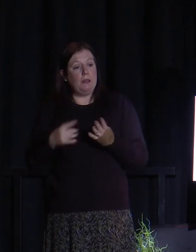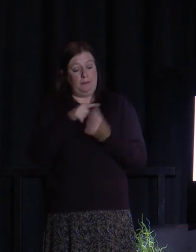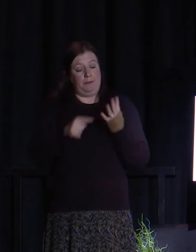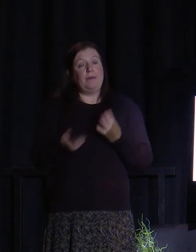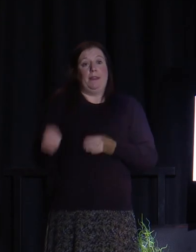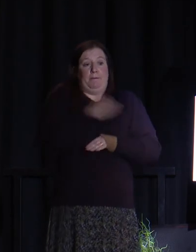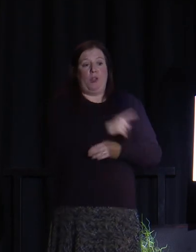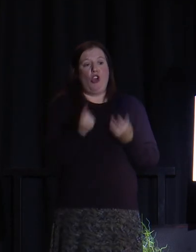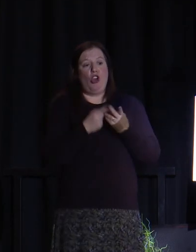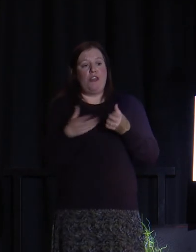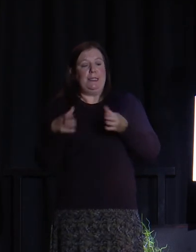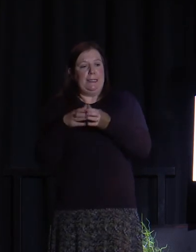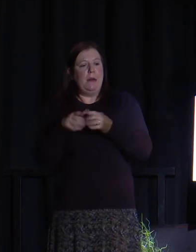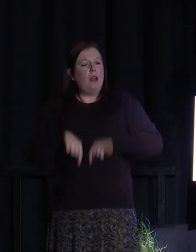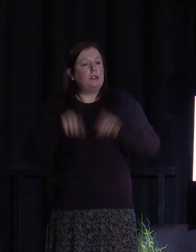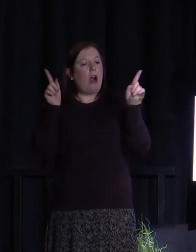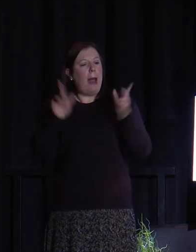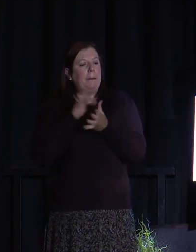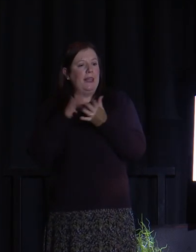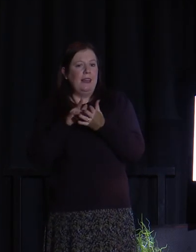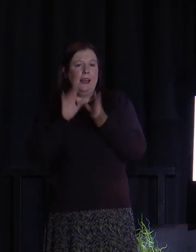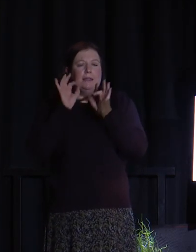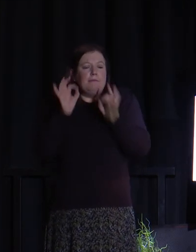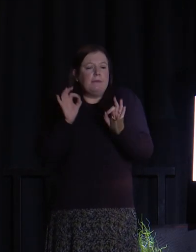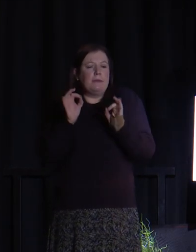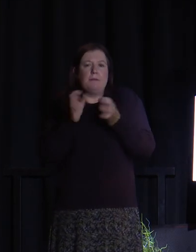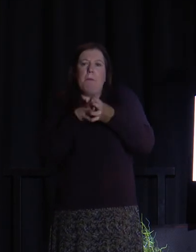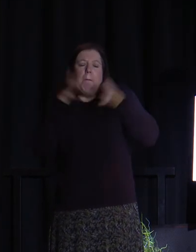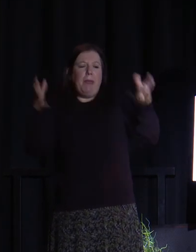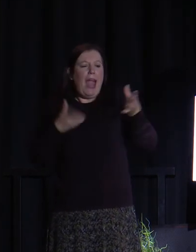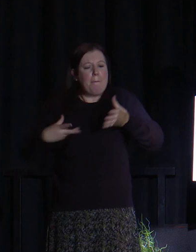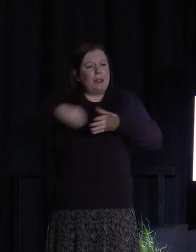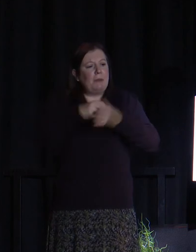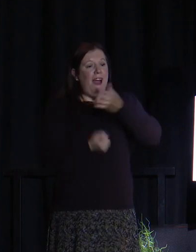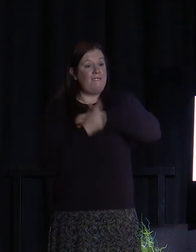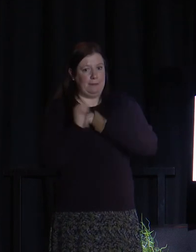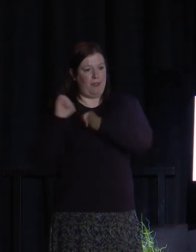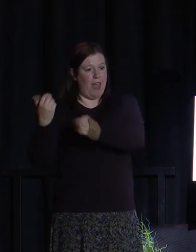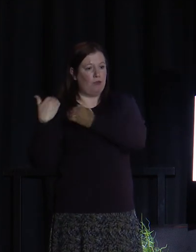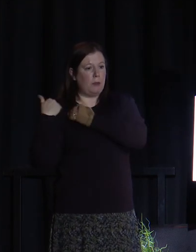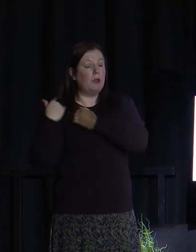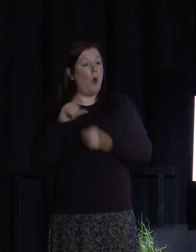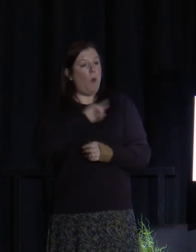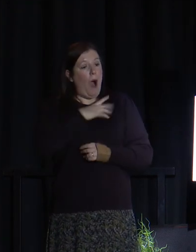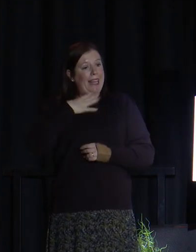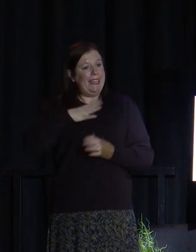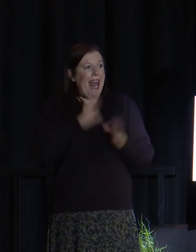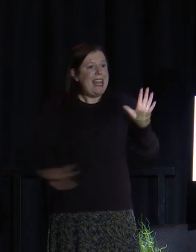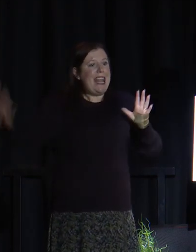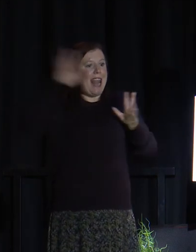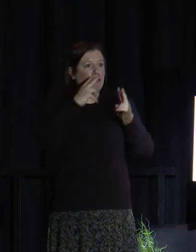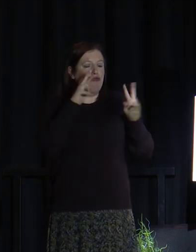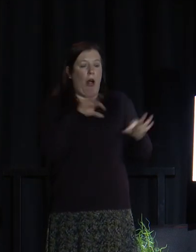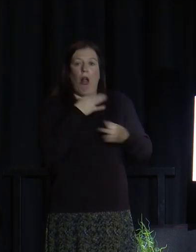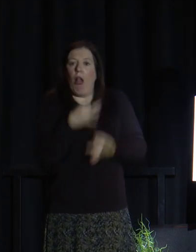cities team, and they're the team who are charged with the spectacle, the mass participation moments, those things that are going to grab national attention, but ultimately